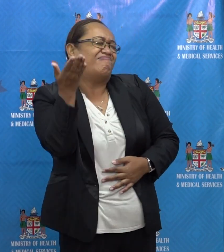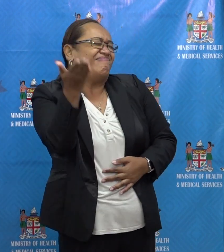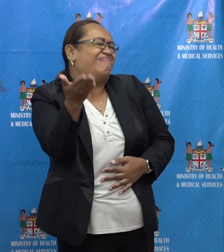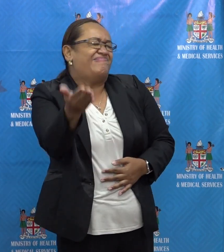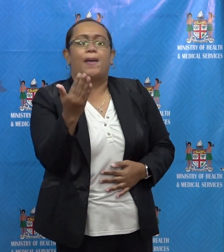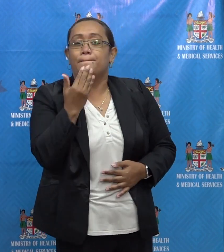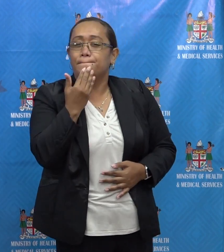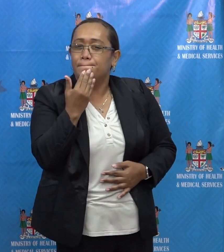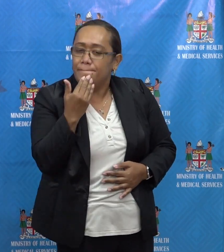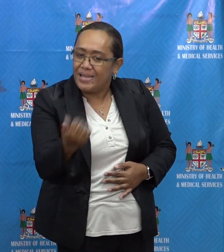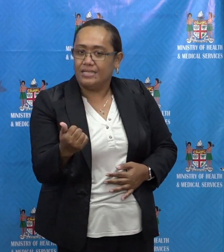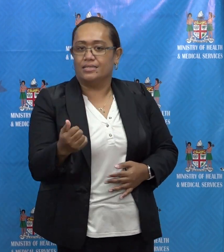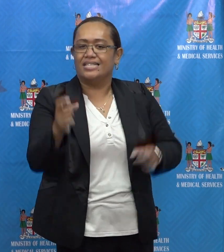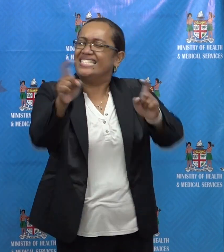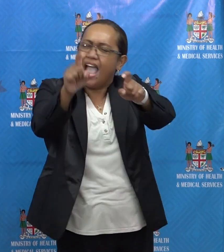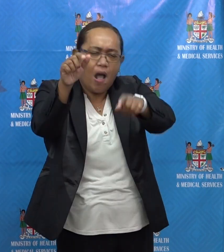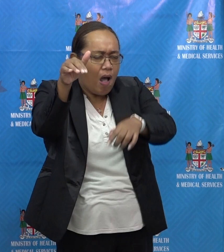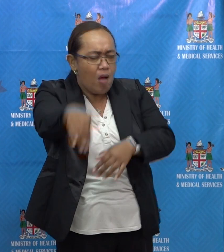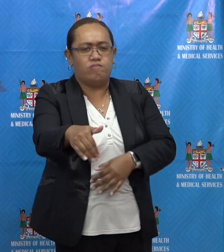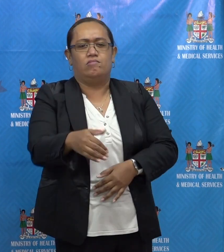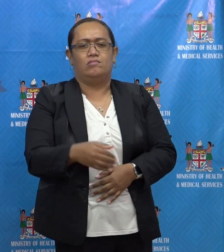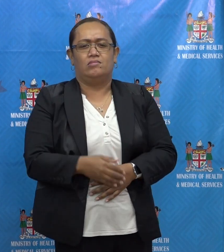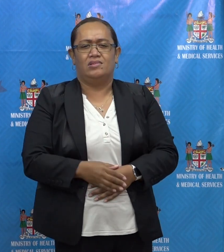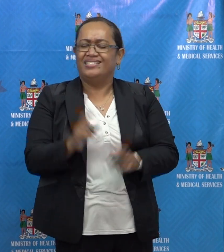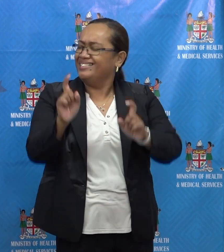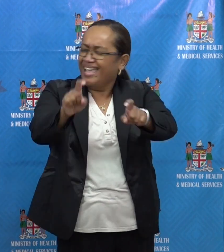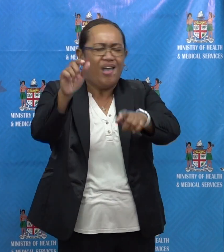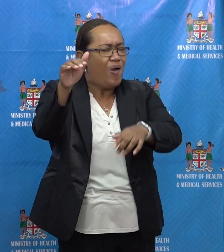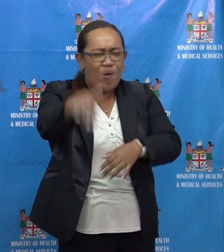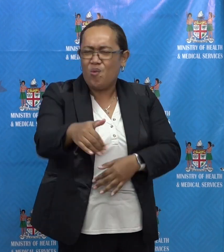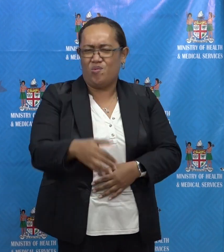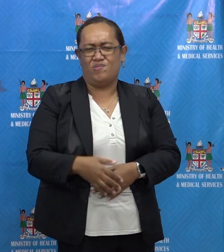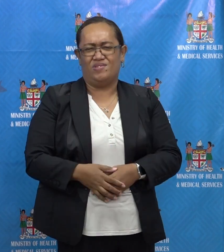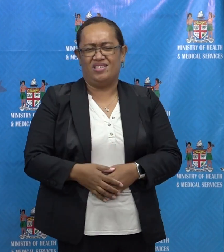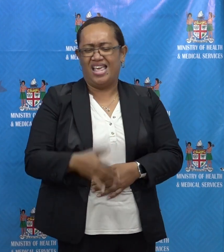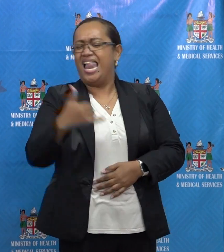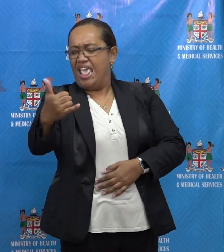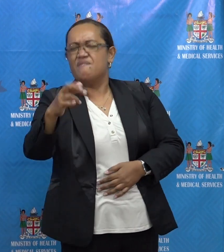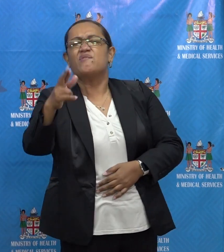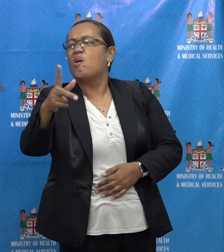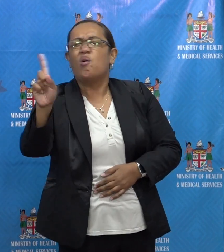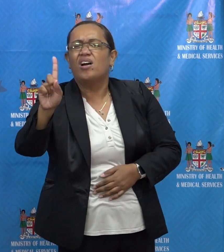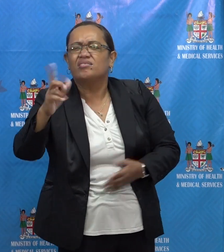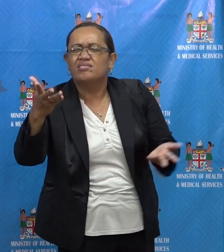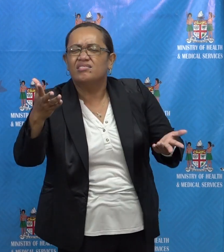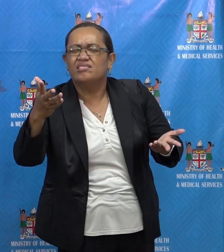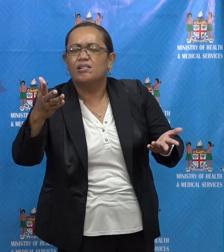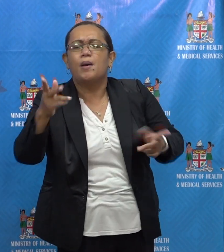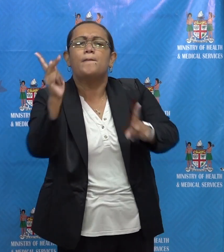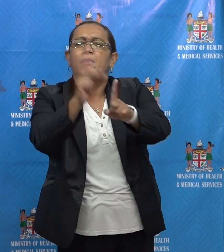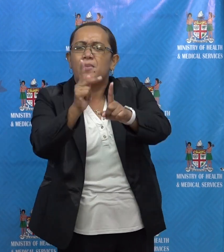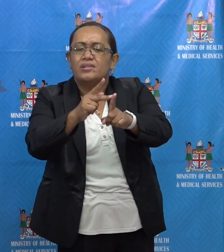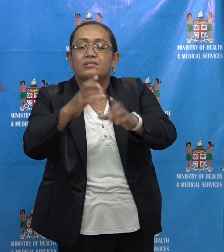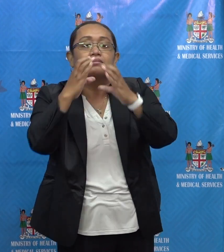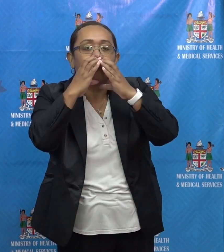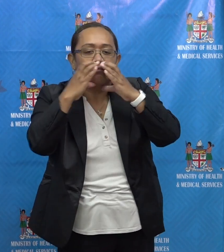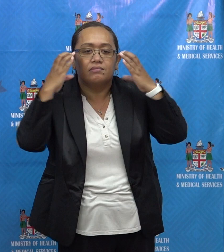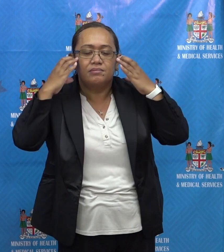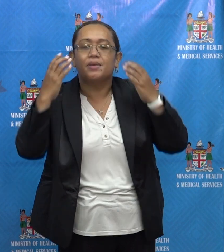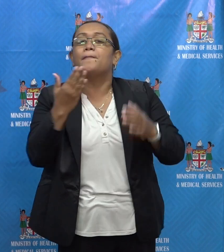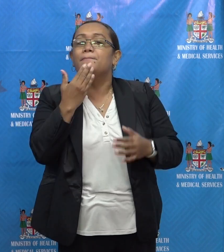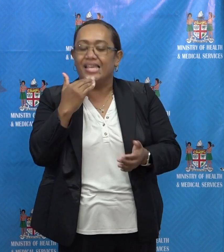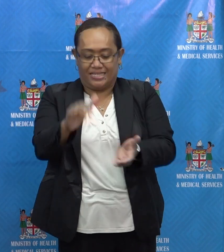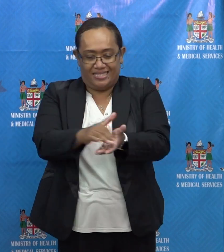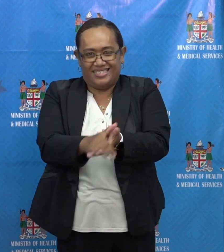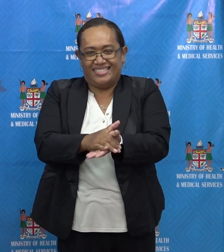please try to stay home as much as possible. If you do leave your house, wear a mask. Wash your hands